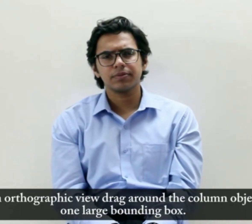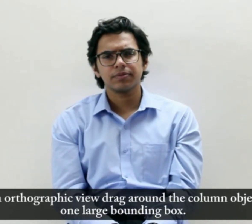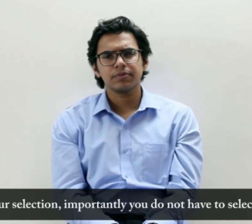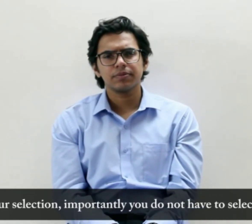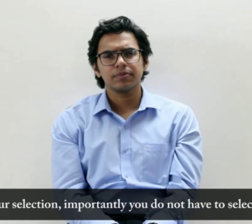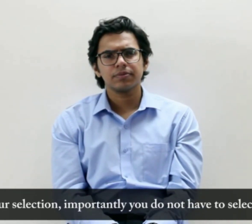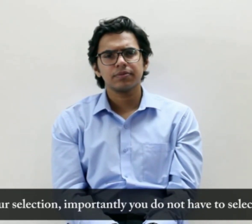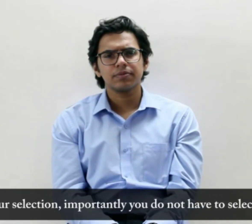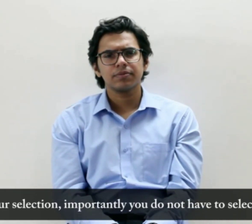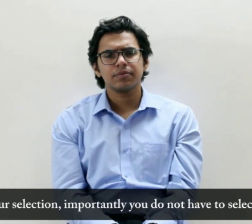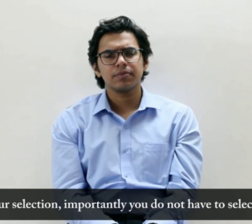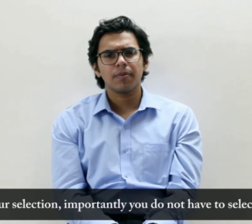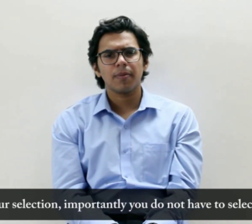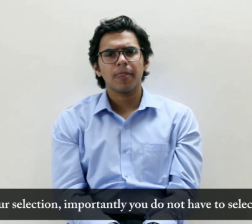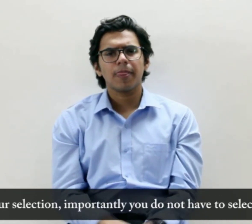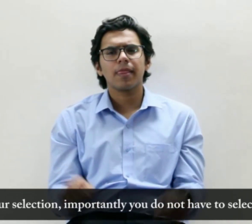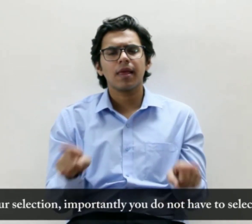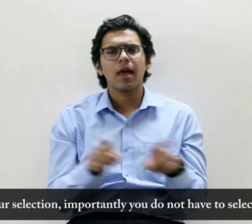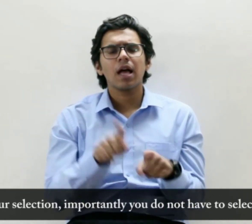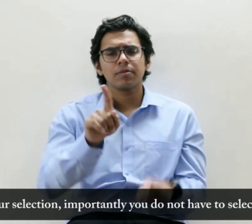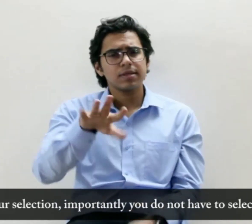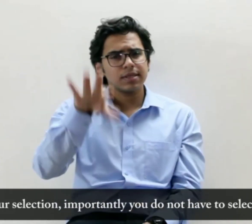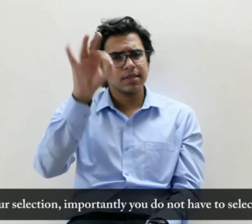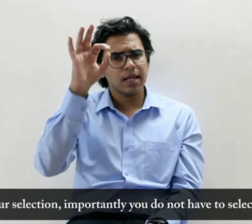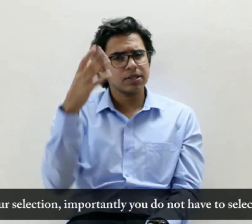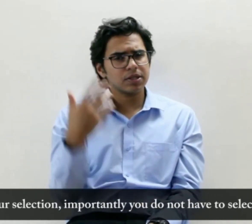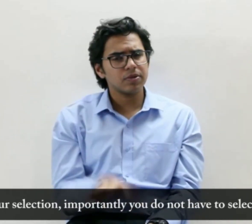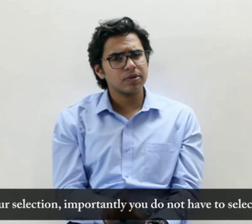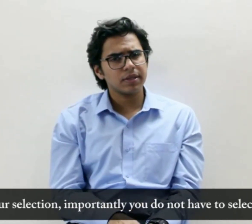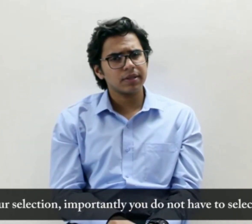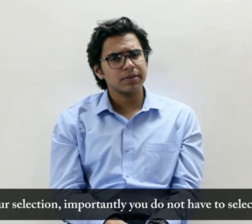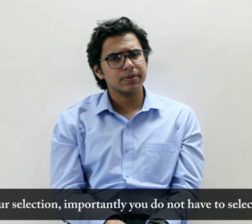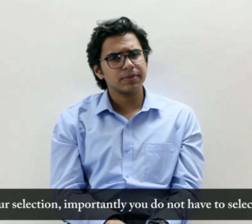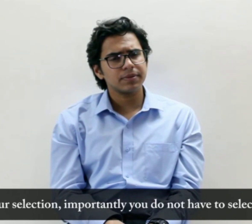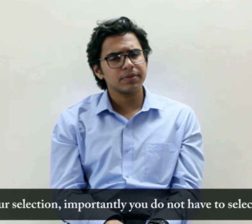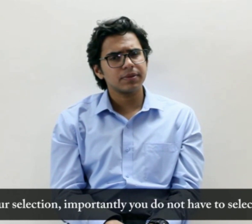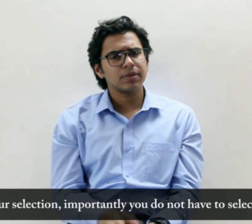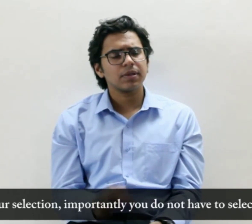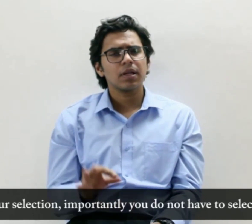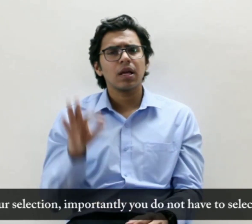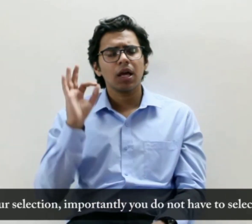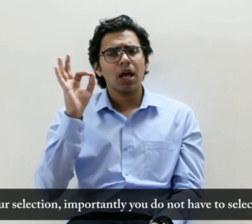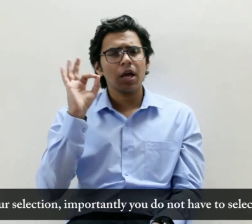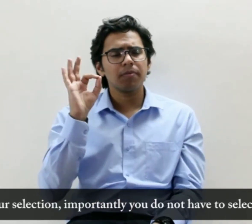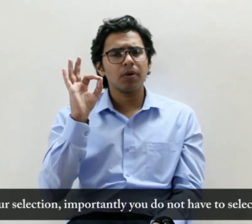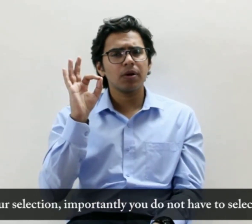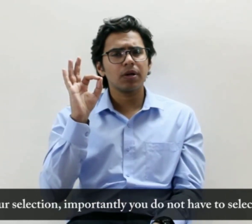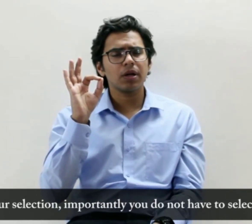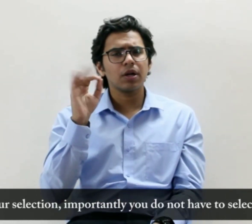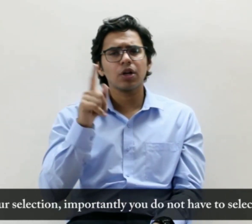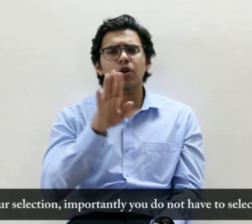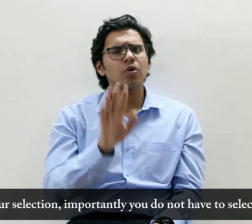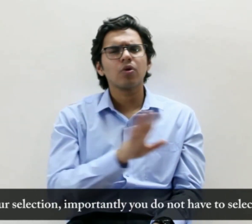As a part of your selection, importantly, you do not have to select temple base.